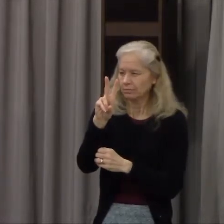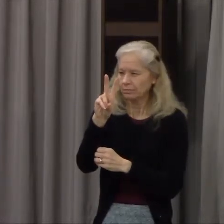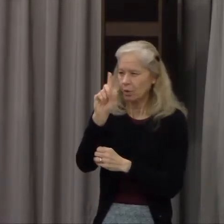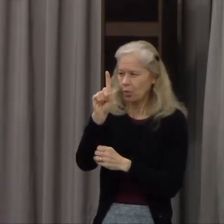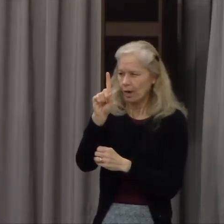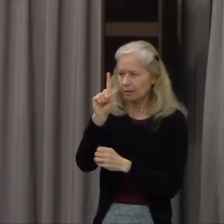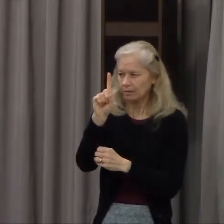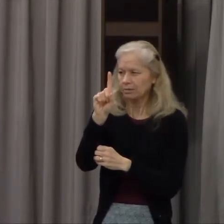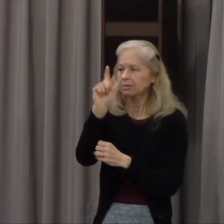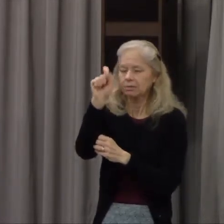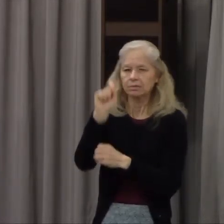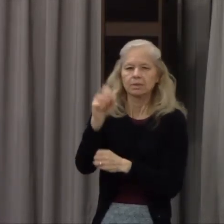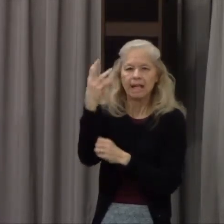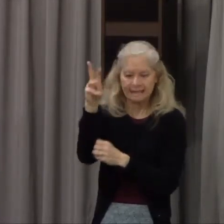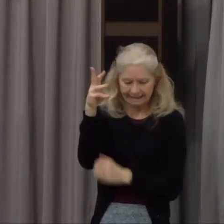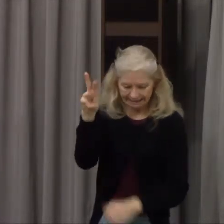Isle of Patmos and he sees a vision.